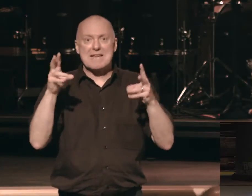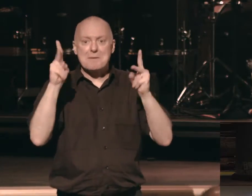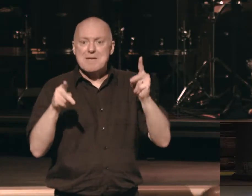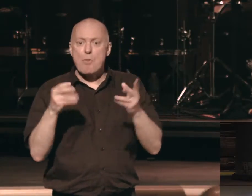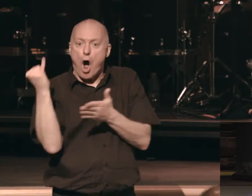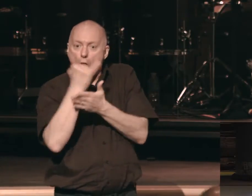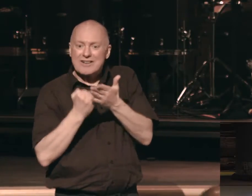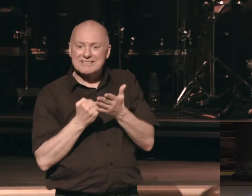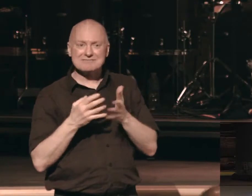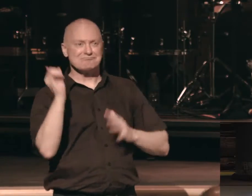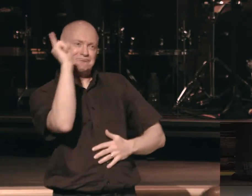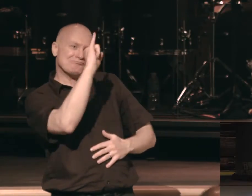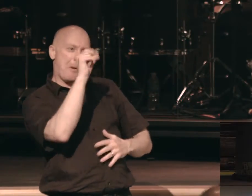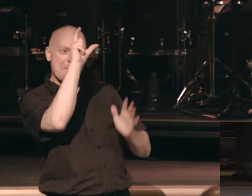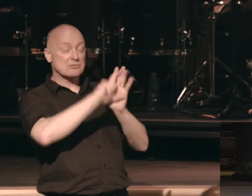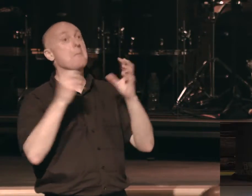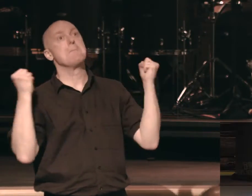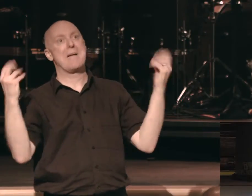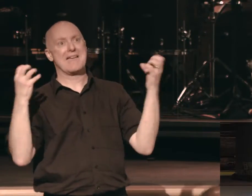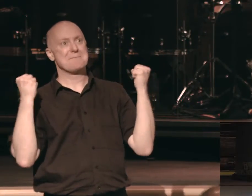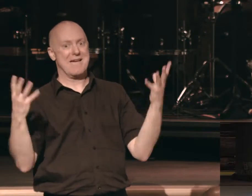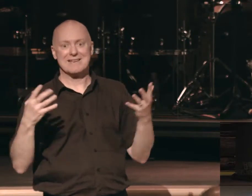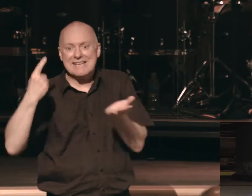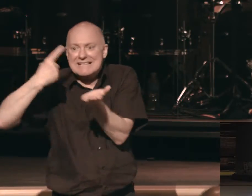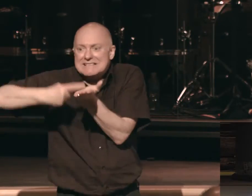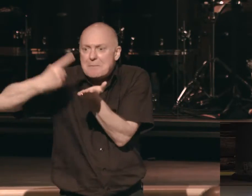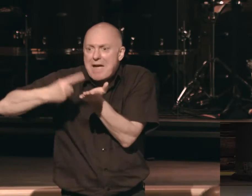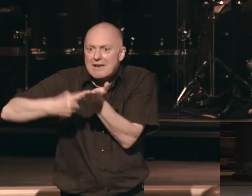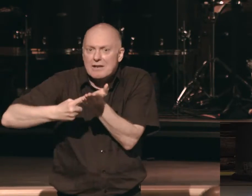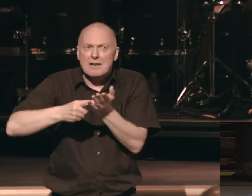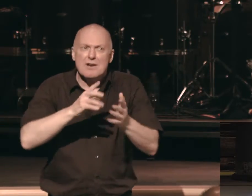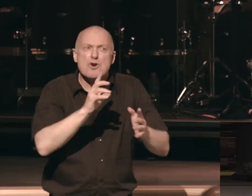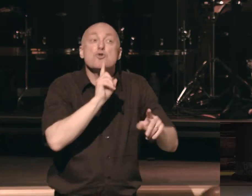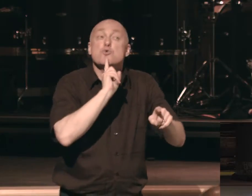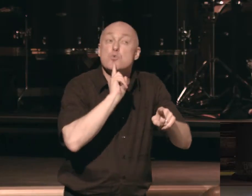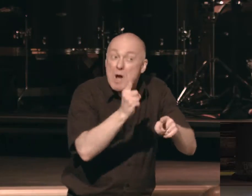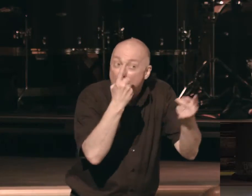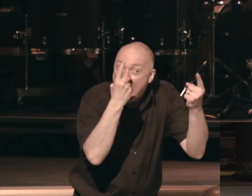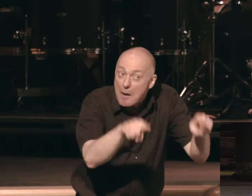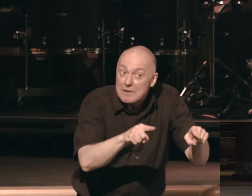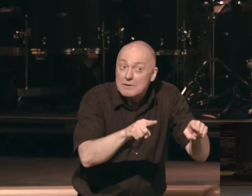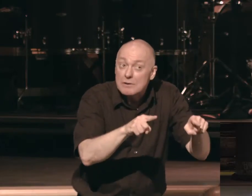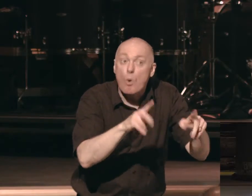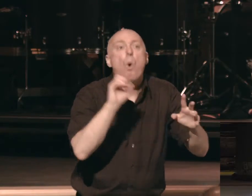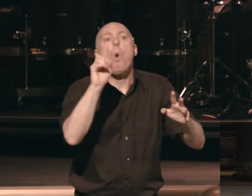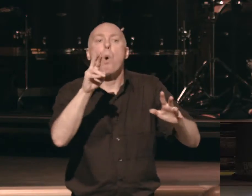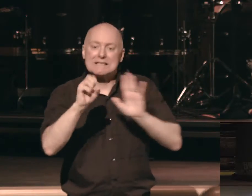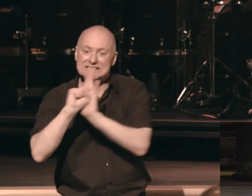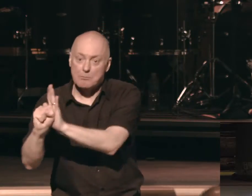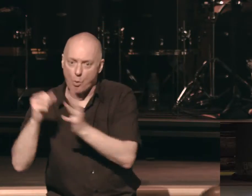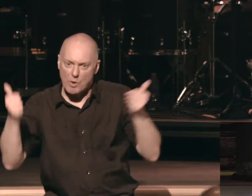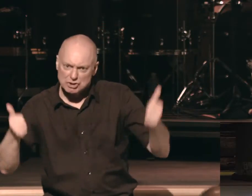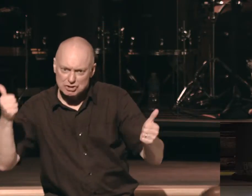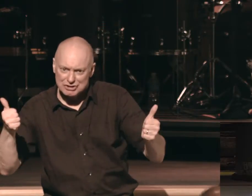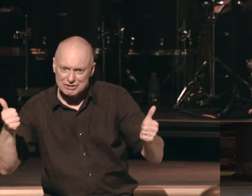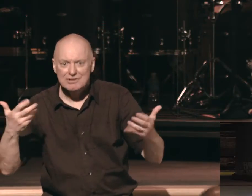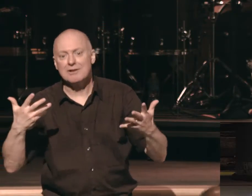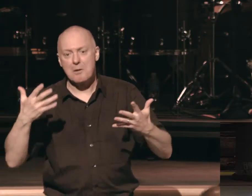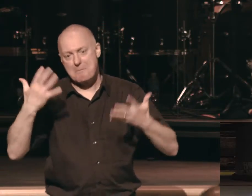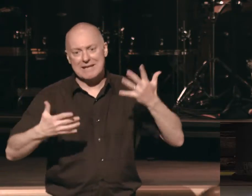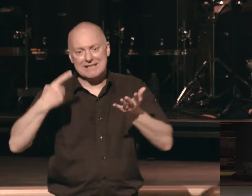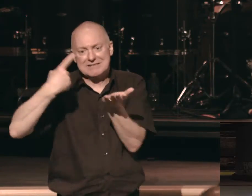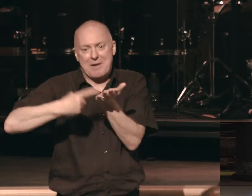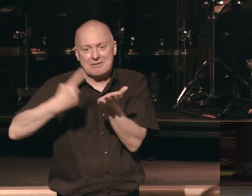centuries. There's a lot of debate that occurs. Is this literal? Will this literally happen? Or is this symbolic? The answer